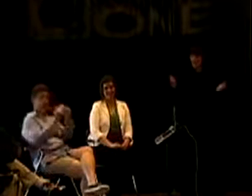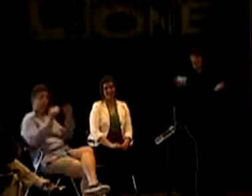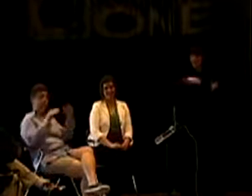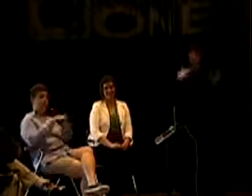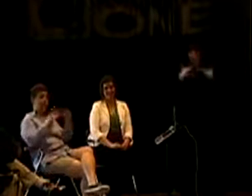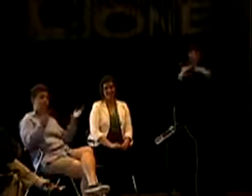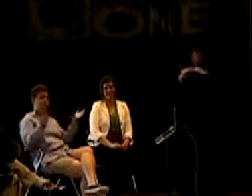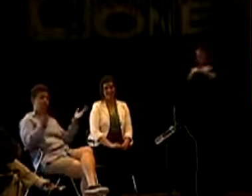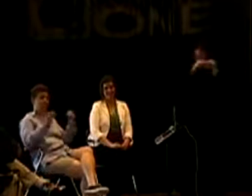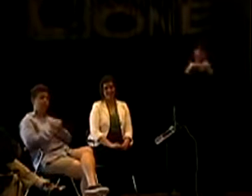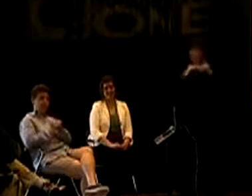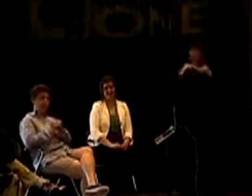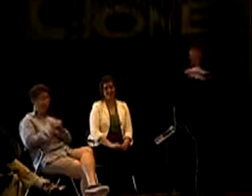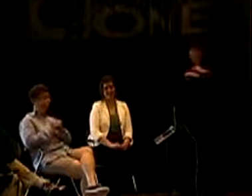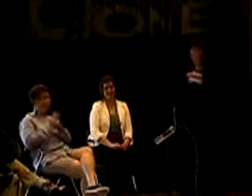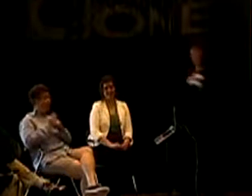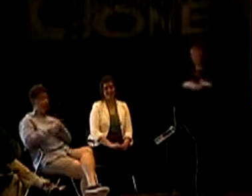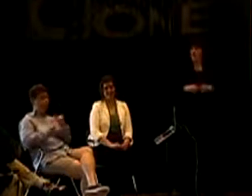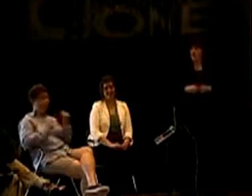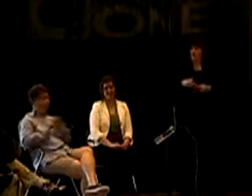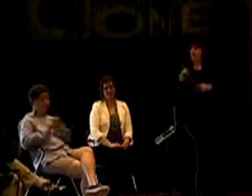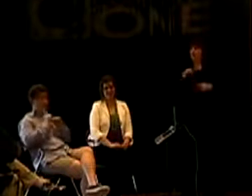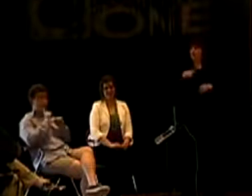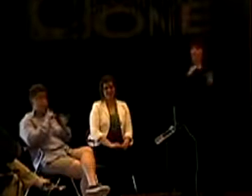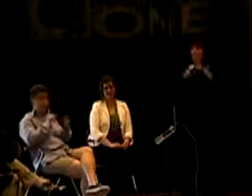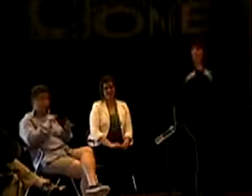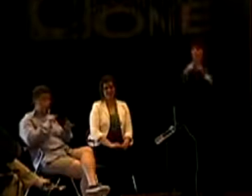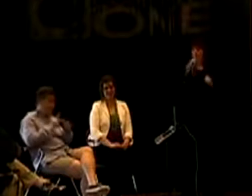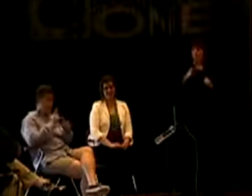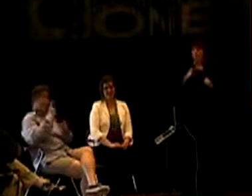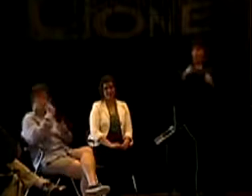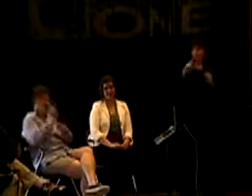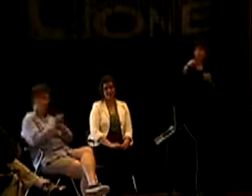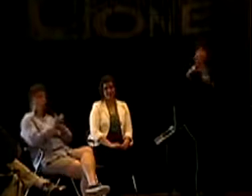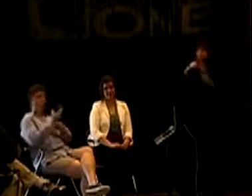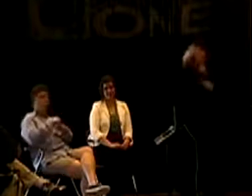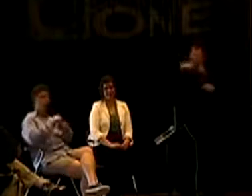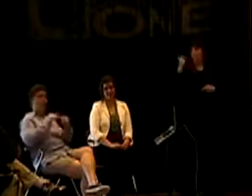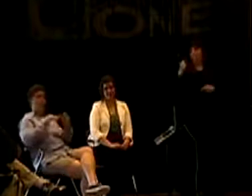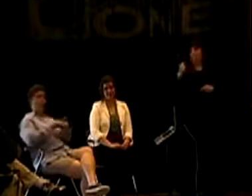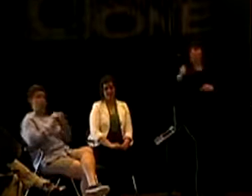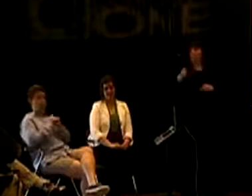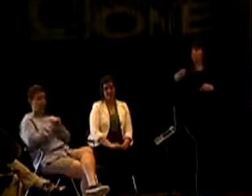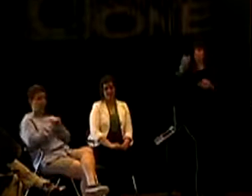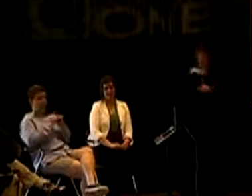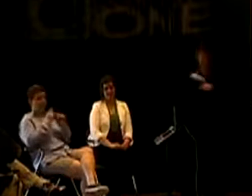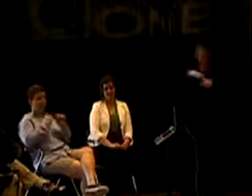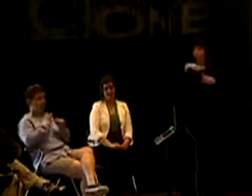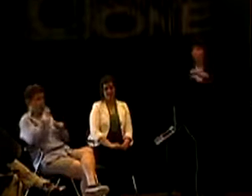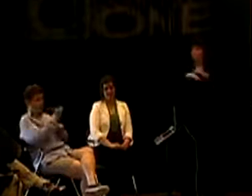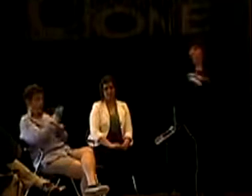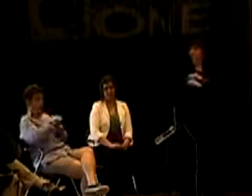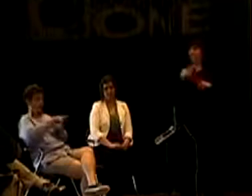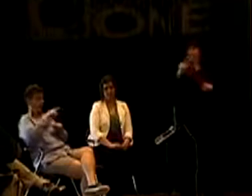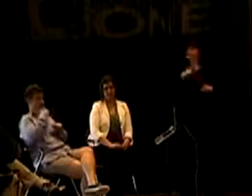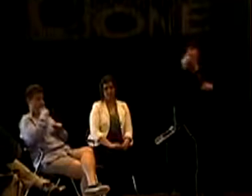we want to have equal access to the theater. So this play was really a perfect example because it